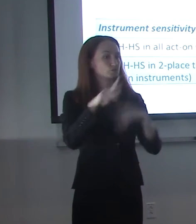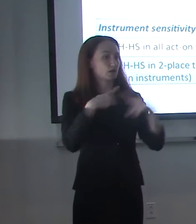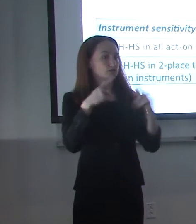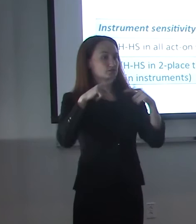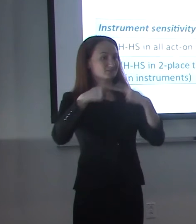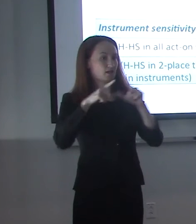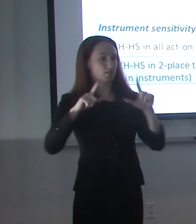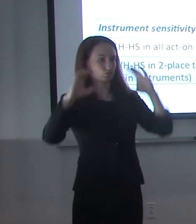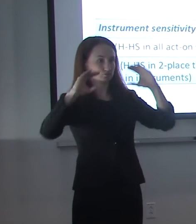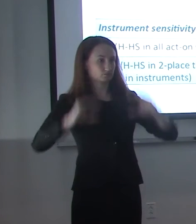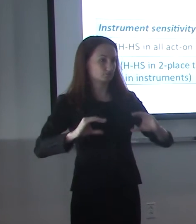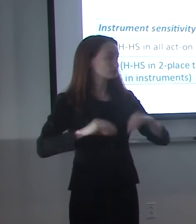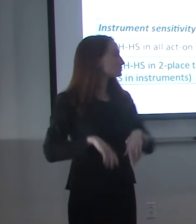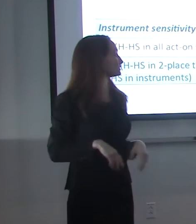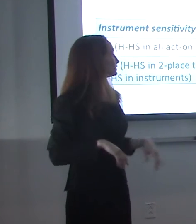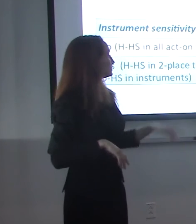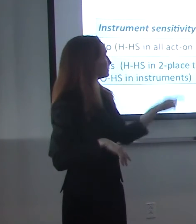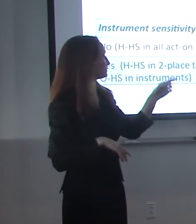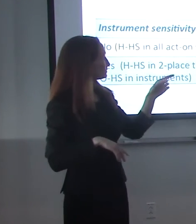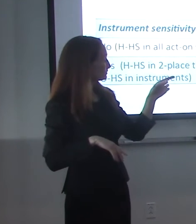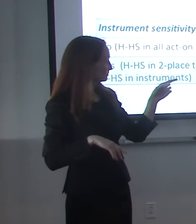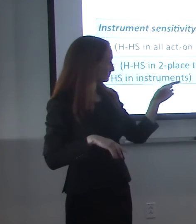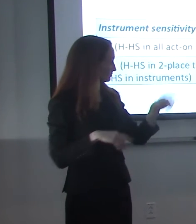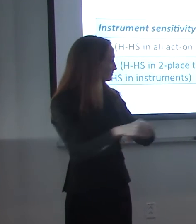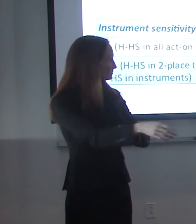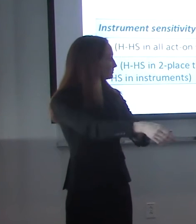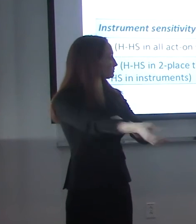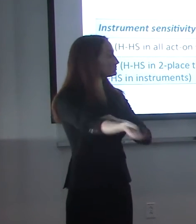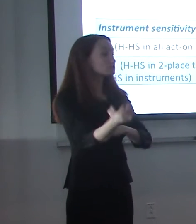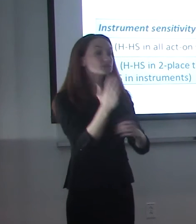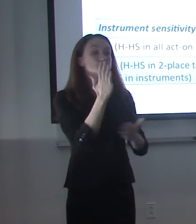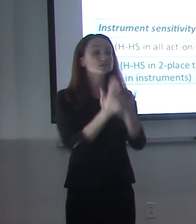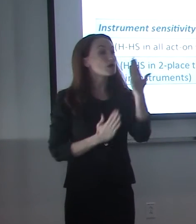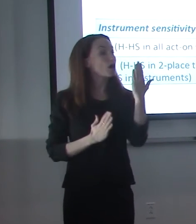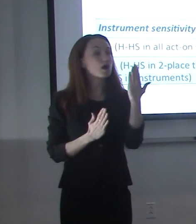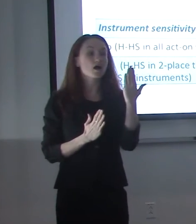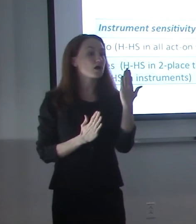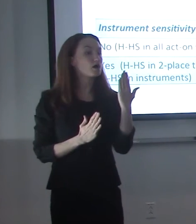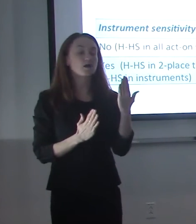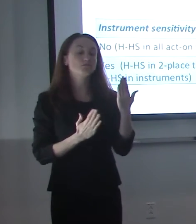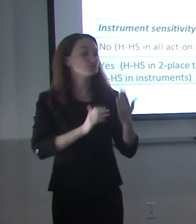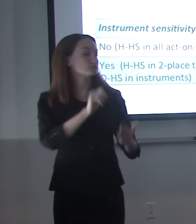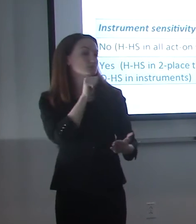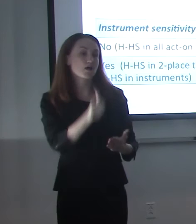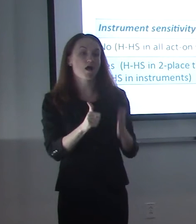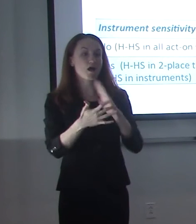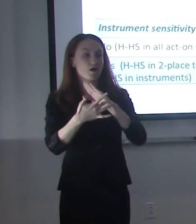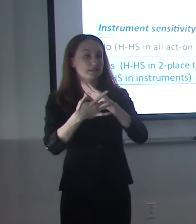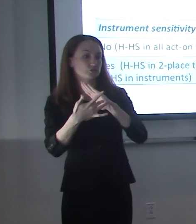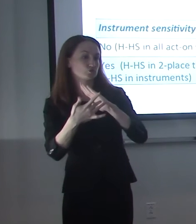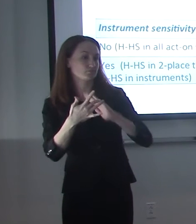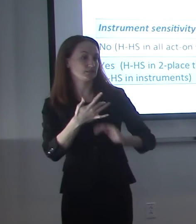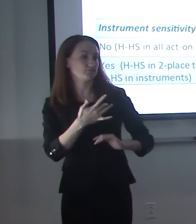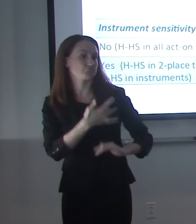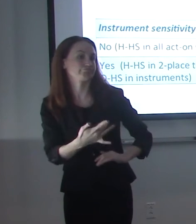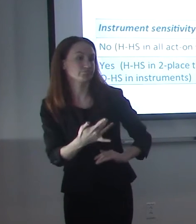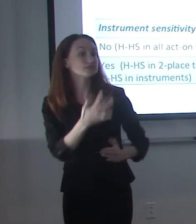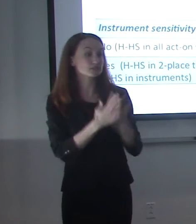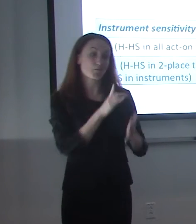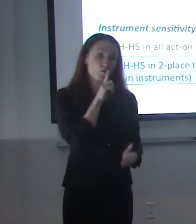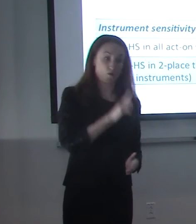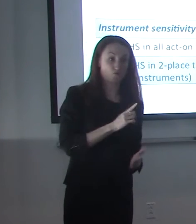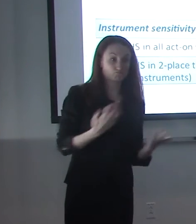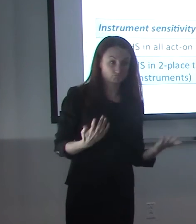are handling handshake preference are not going to be instrument sensitive, and some of them are.